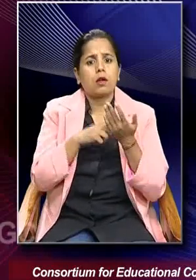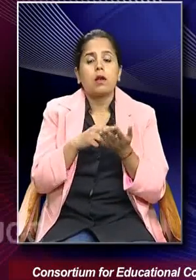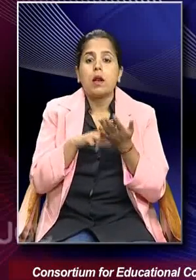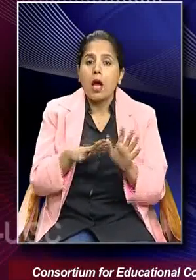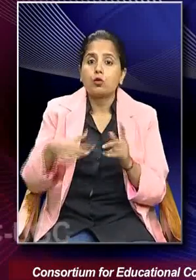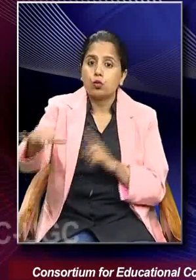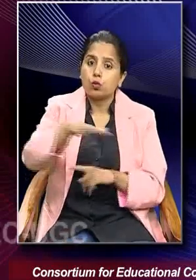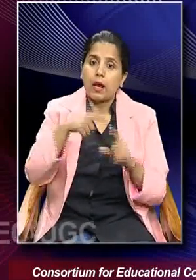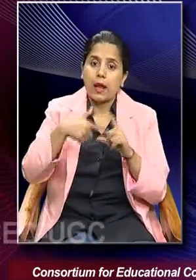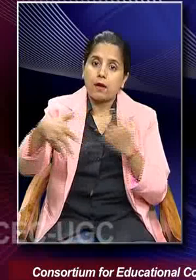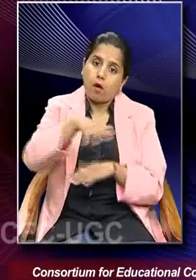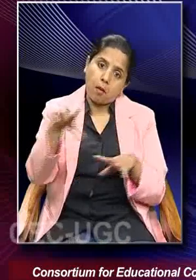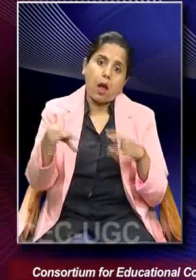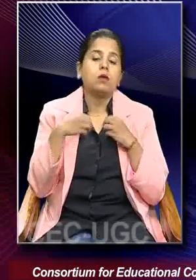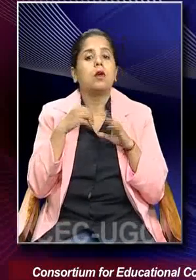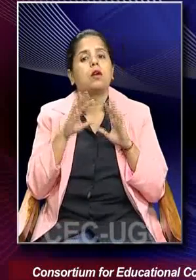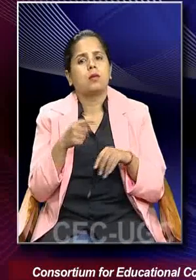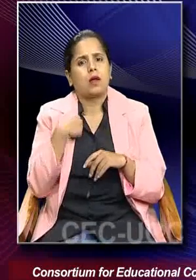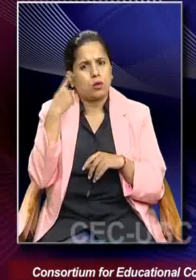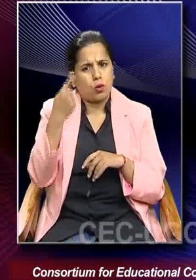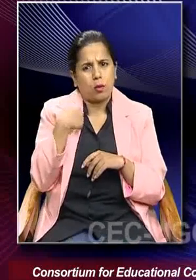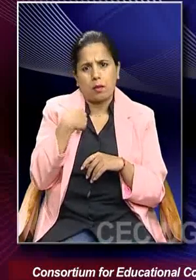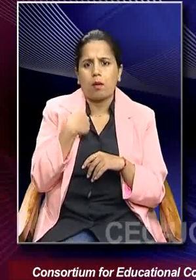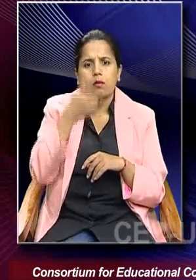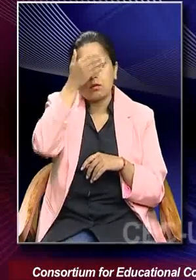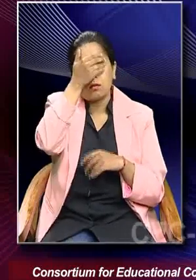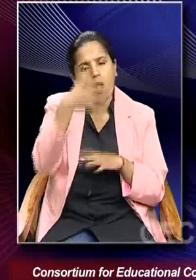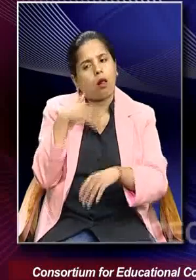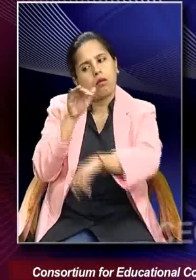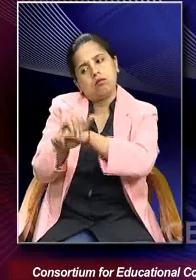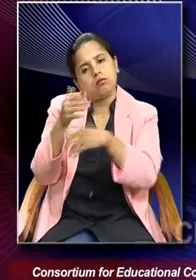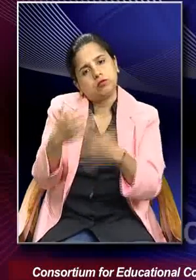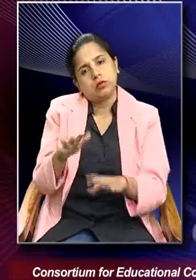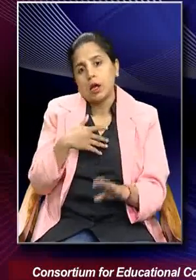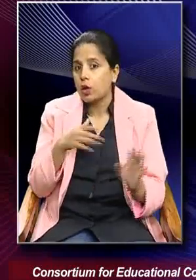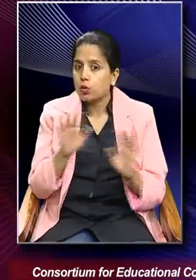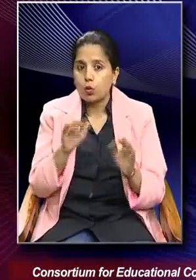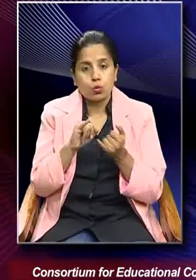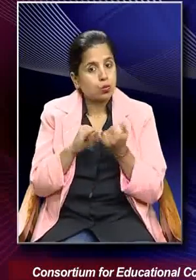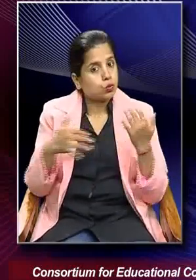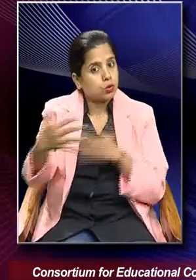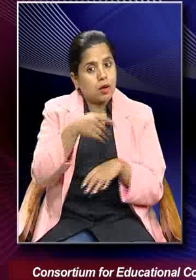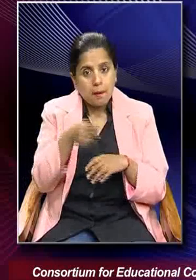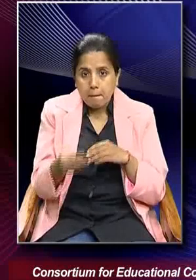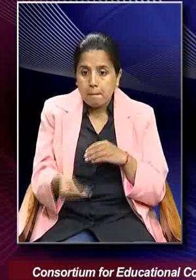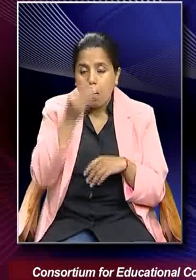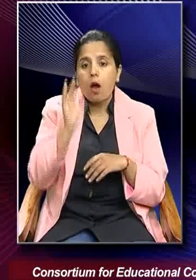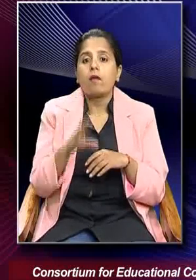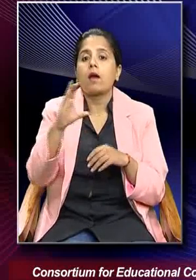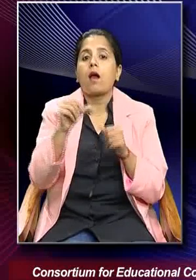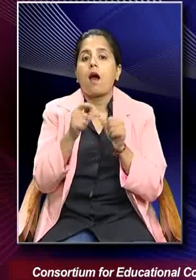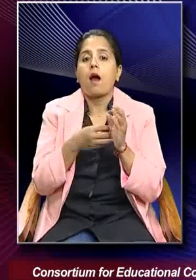acceptable. It's not that you are just blindly using energy from the resources that is adding more to the carbon